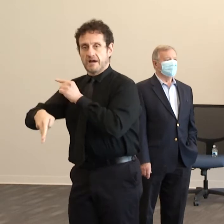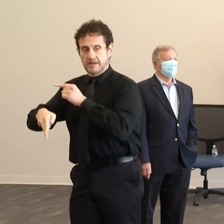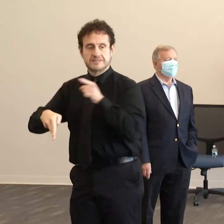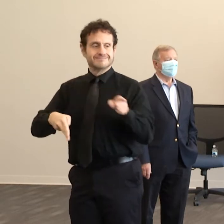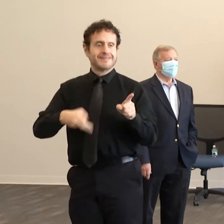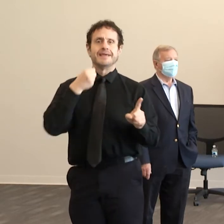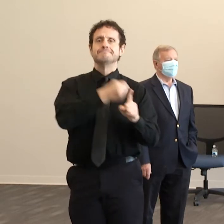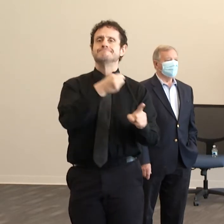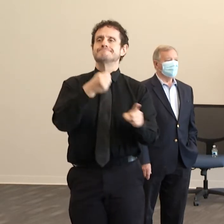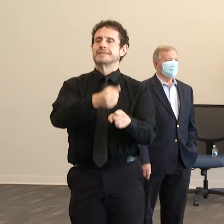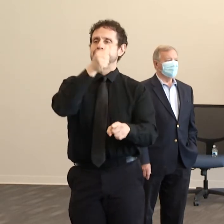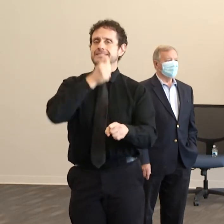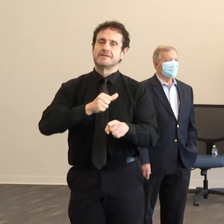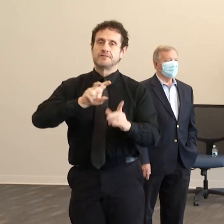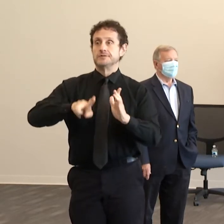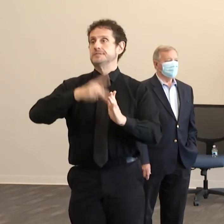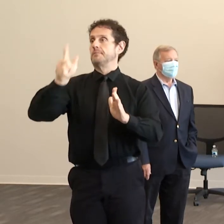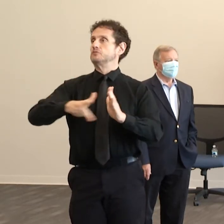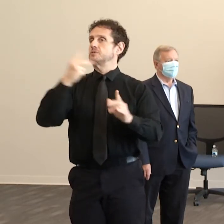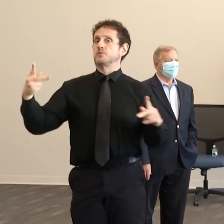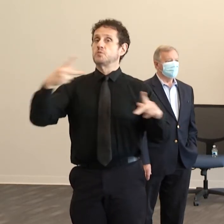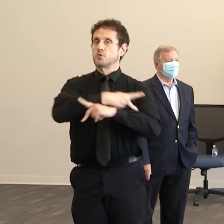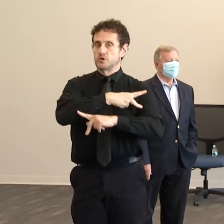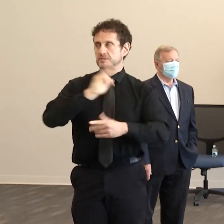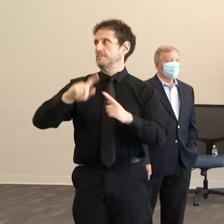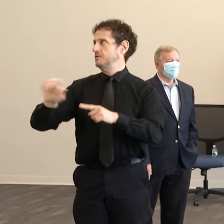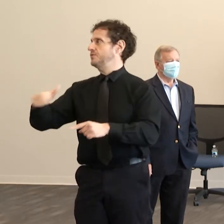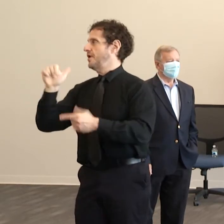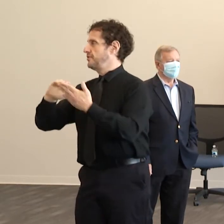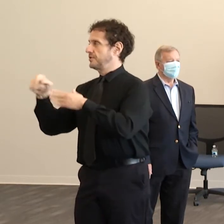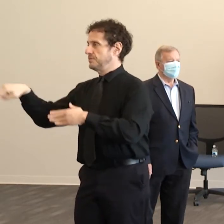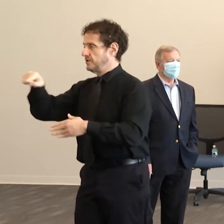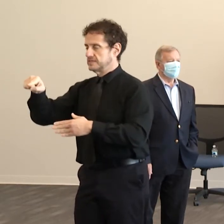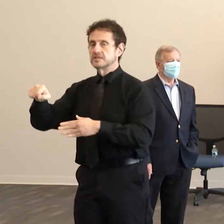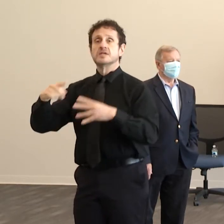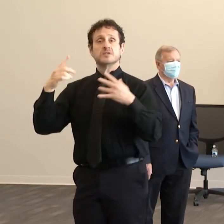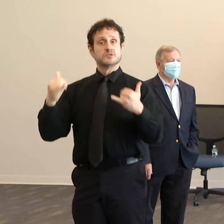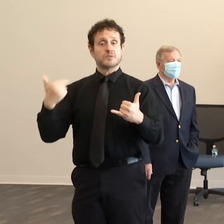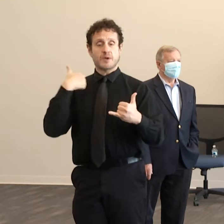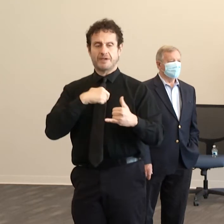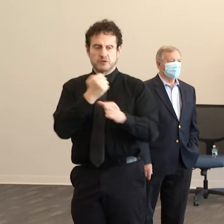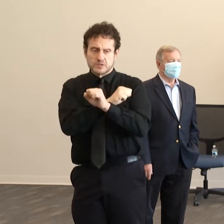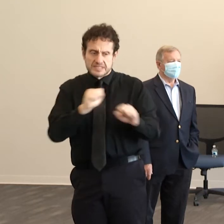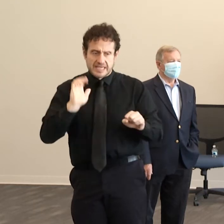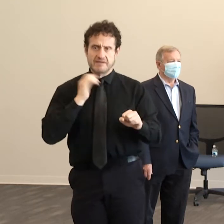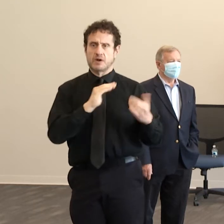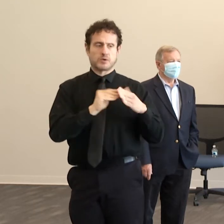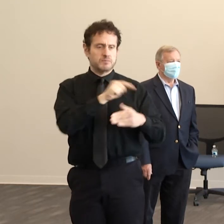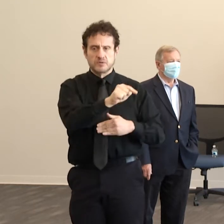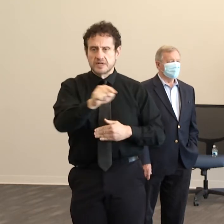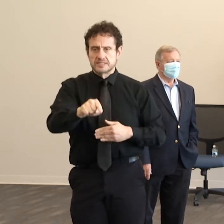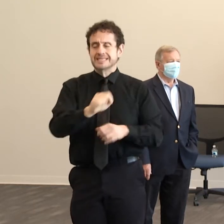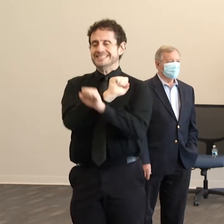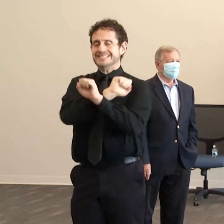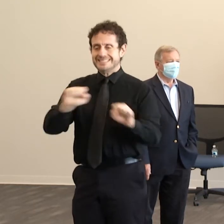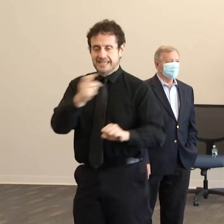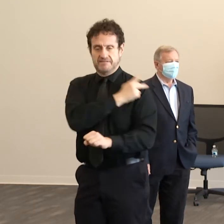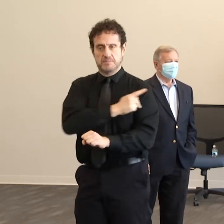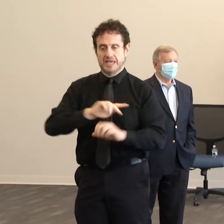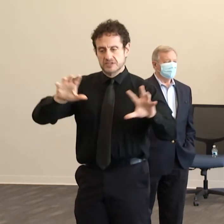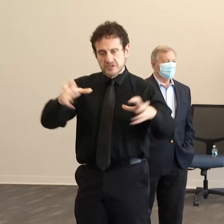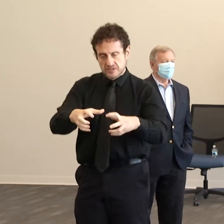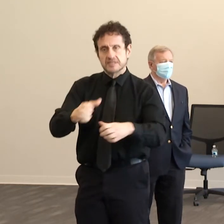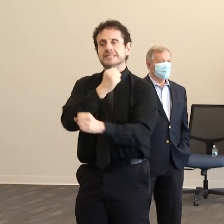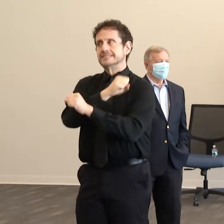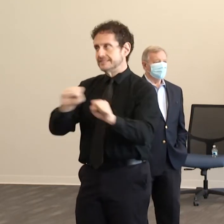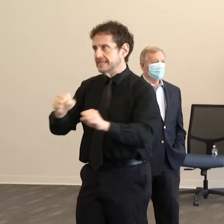other community. So at the end of the day, this is about us saving our communities, saving our patients, saving our